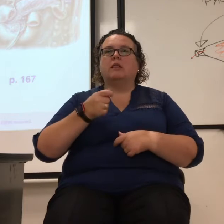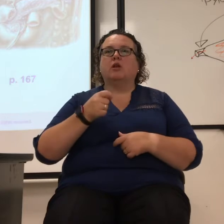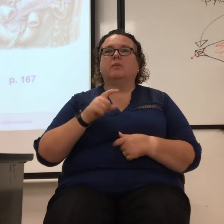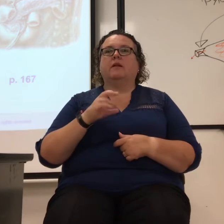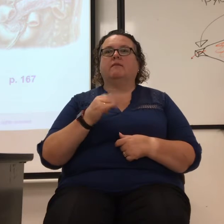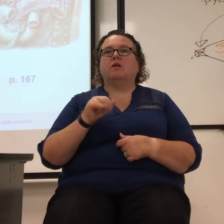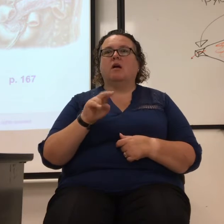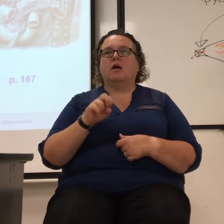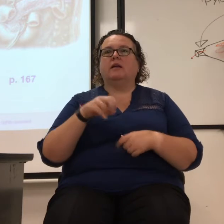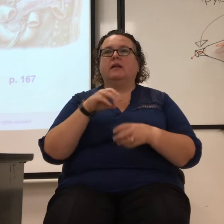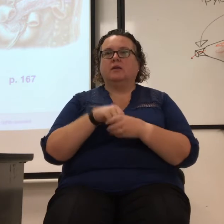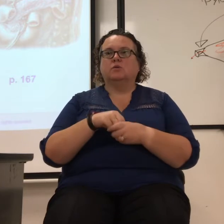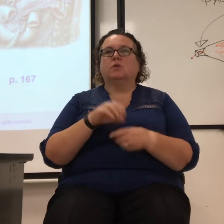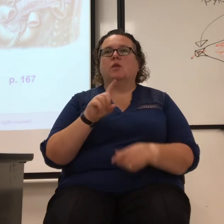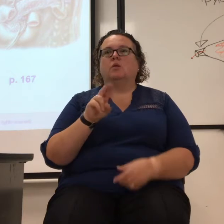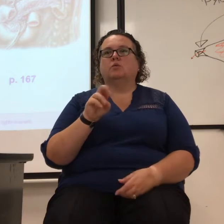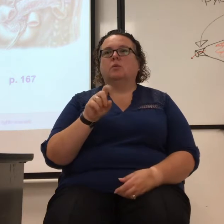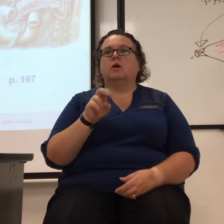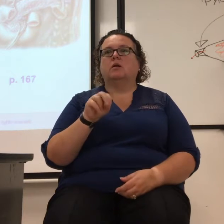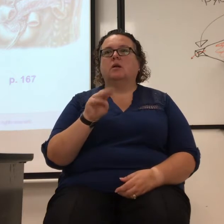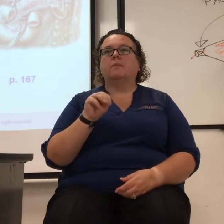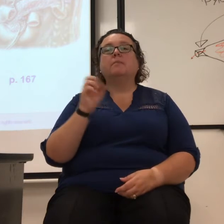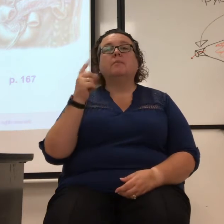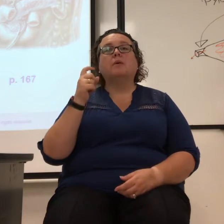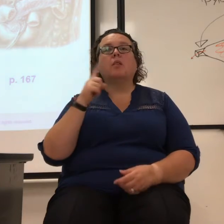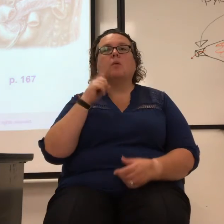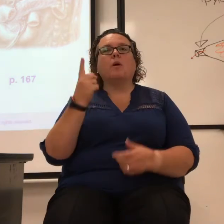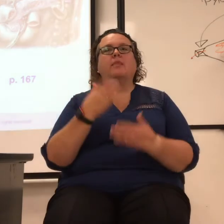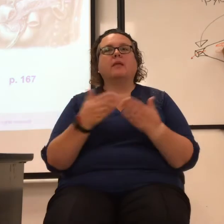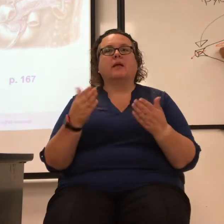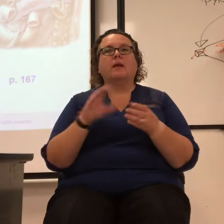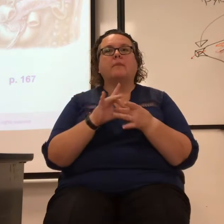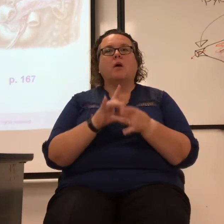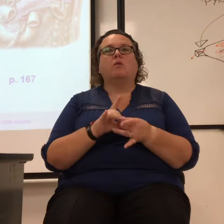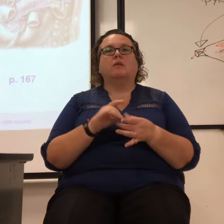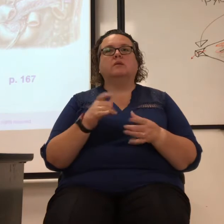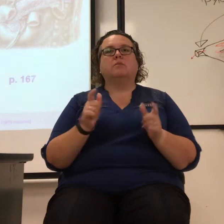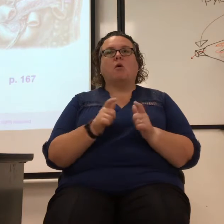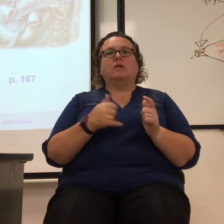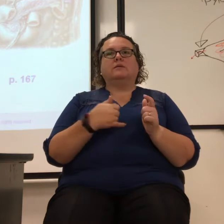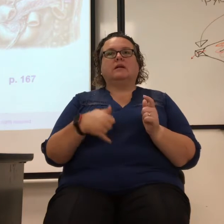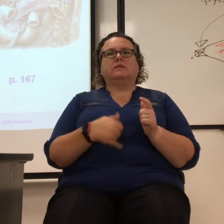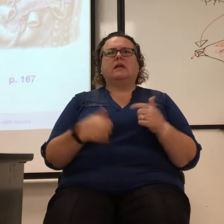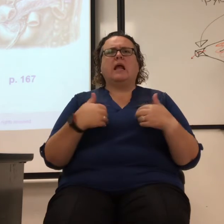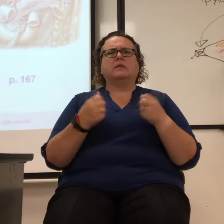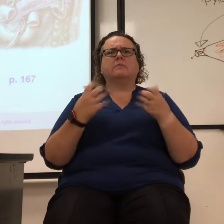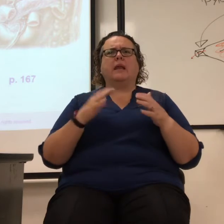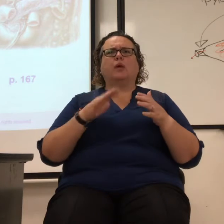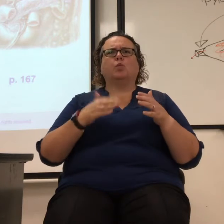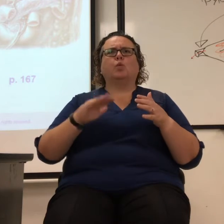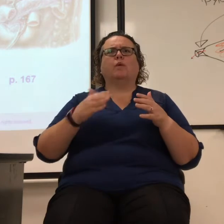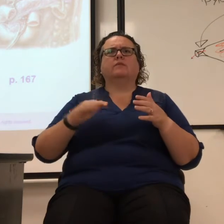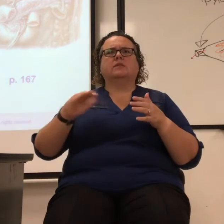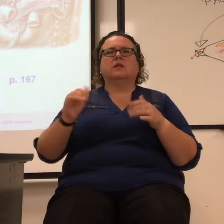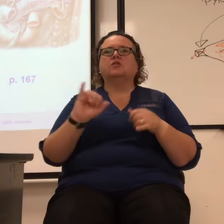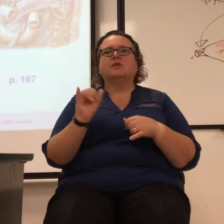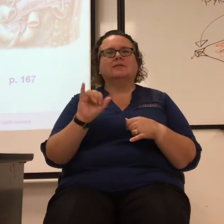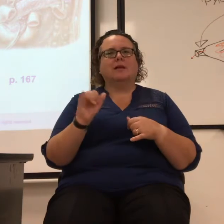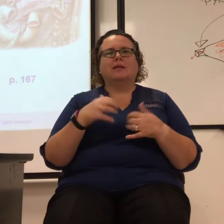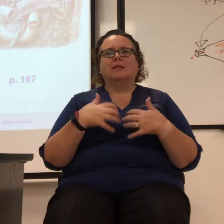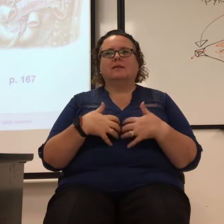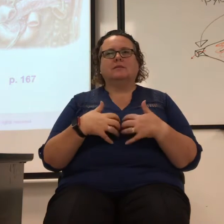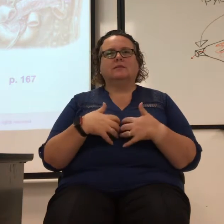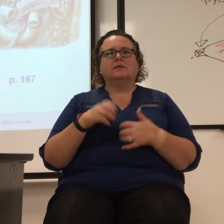small intestine is it has a lot of grooves in it, just like the stomach do. remember what the